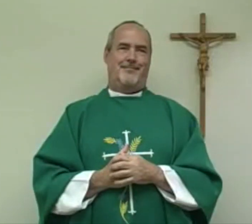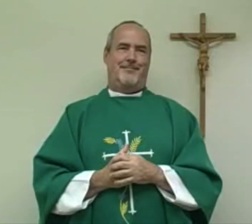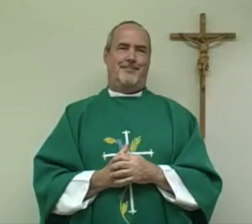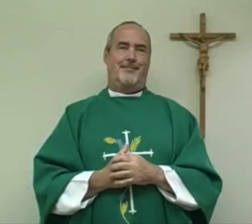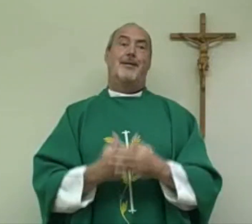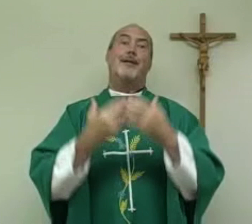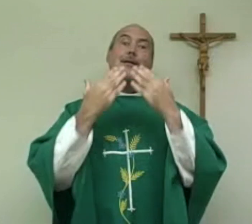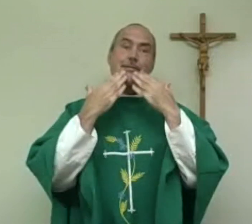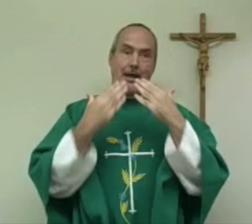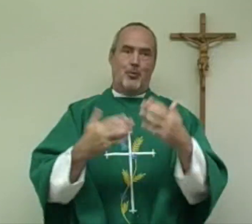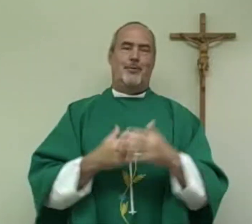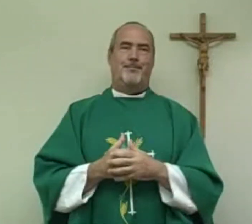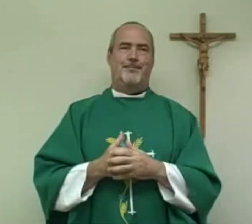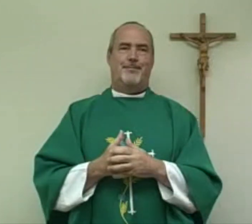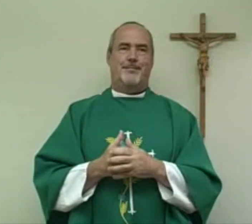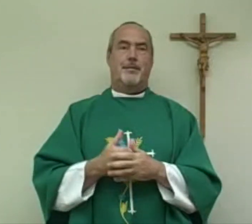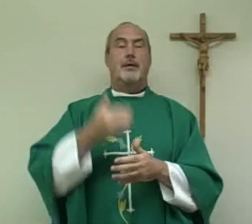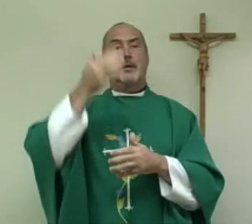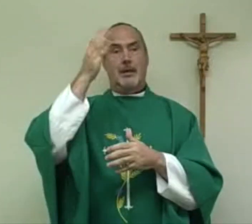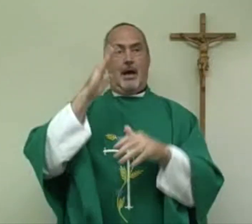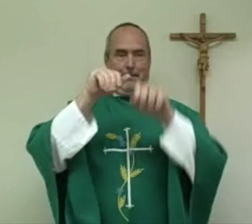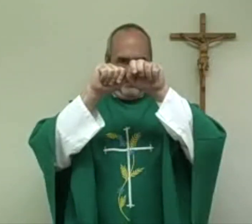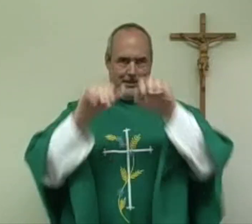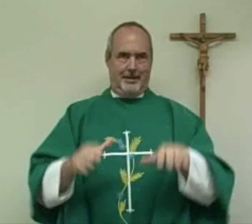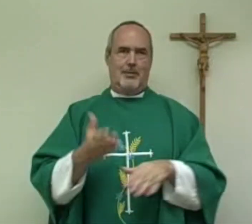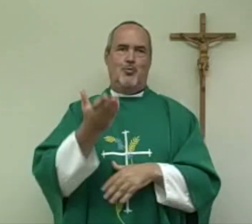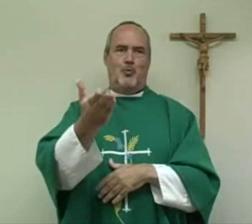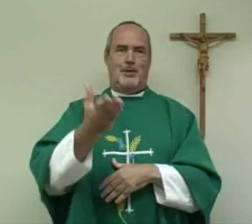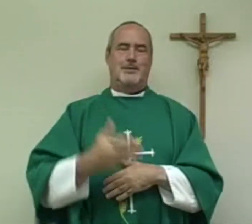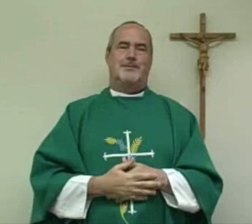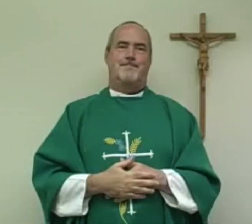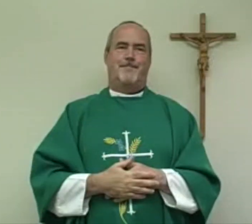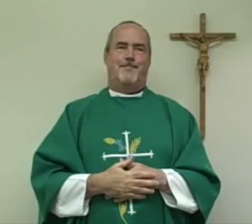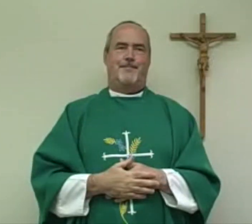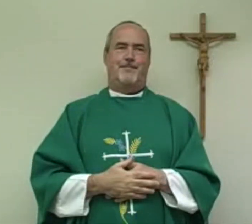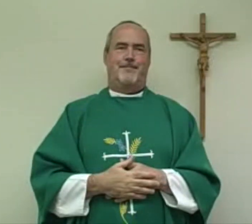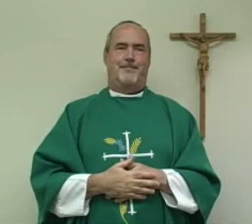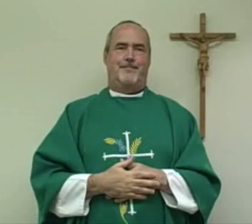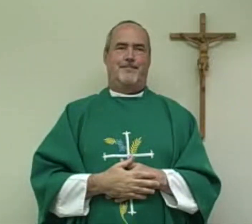our relationship with them become deeper and stronger. Thank you, and God bless you.